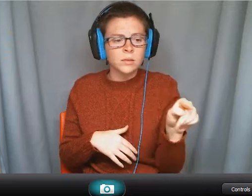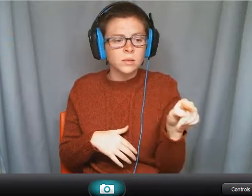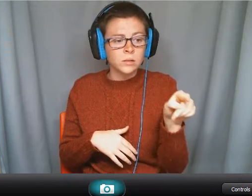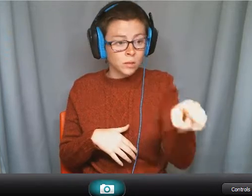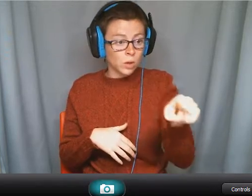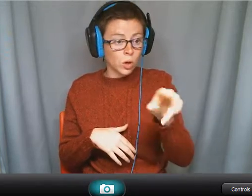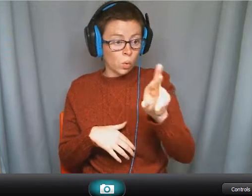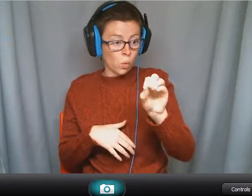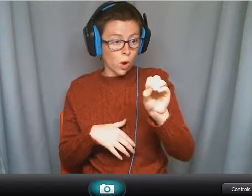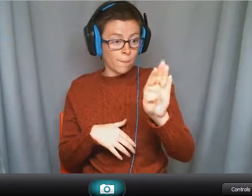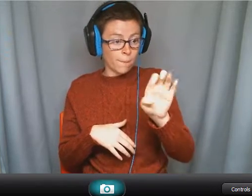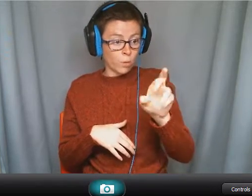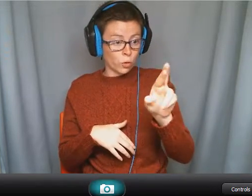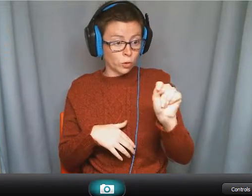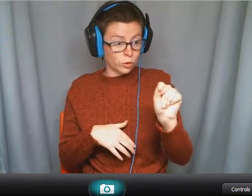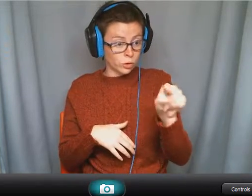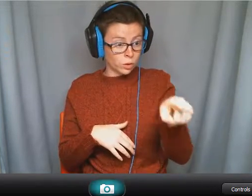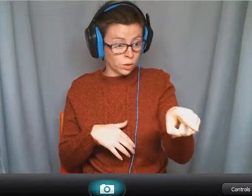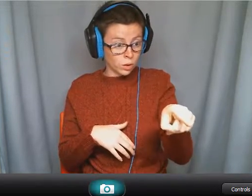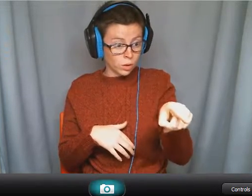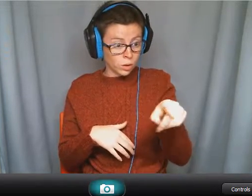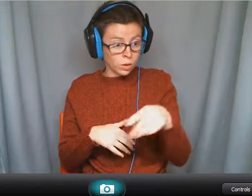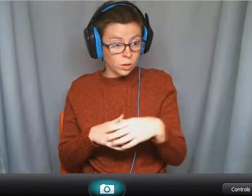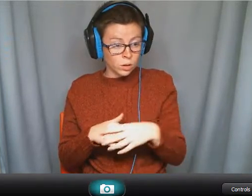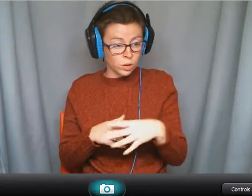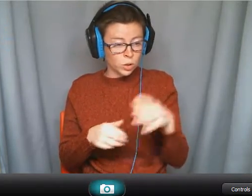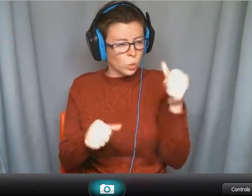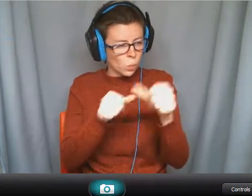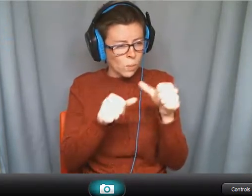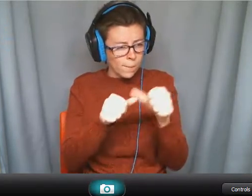Robert? Remember what frost is?